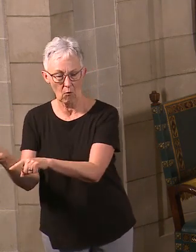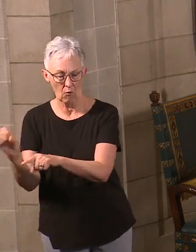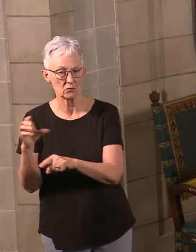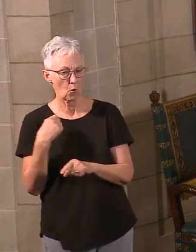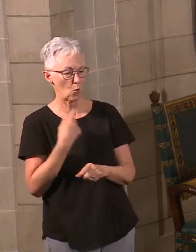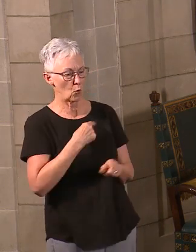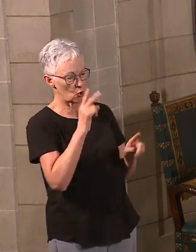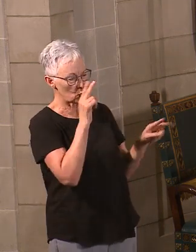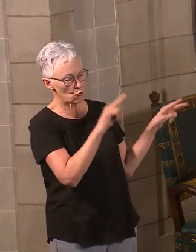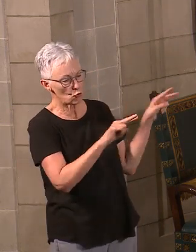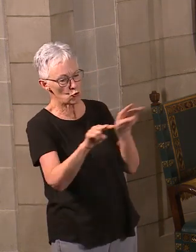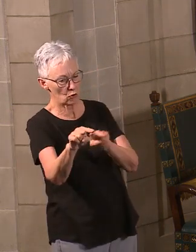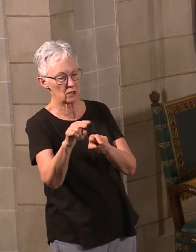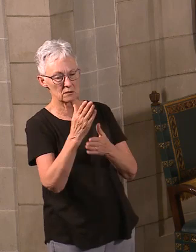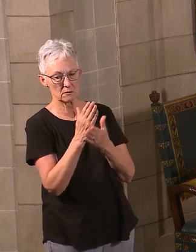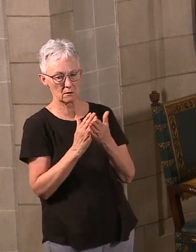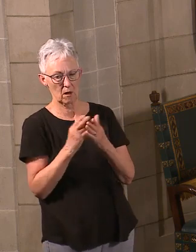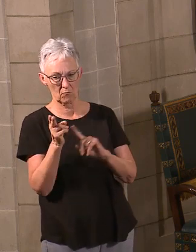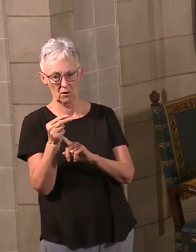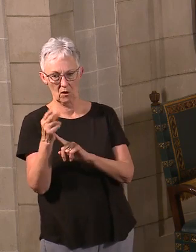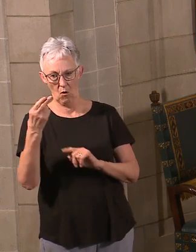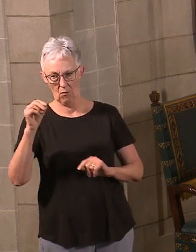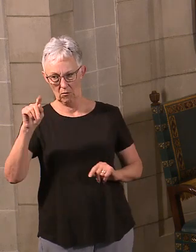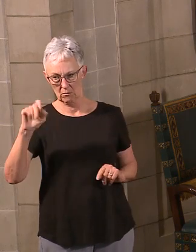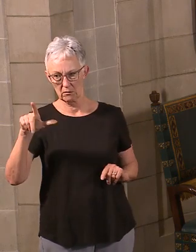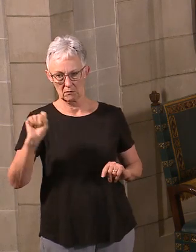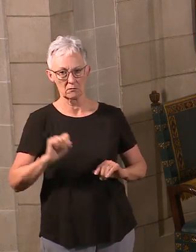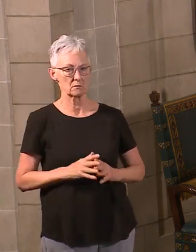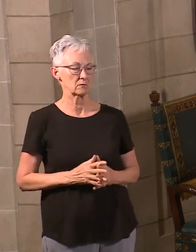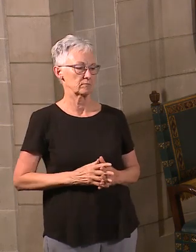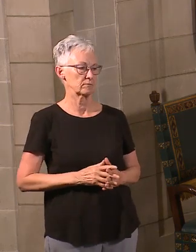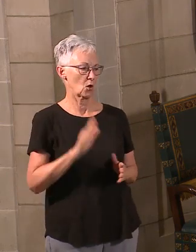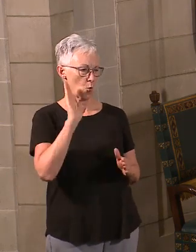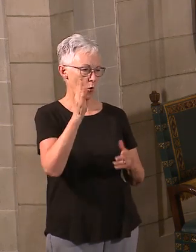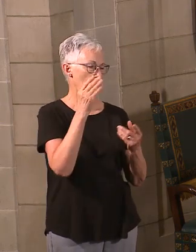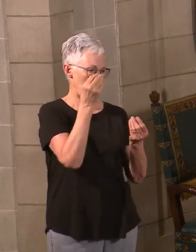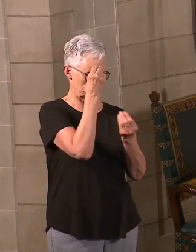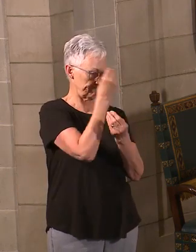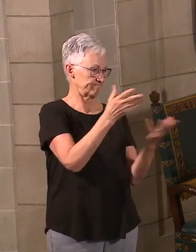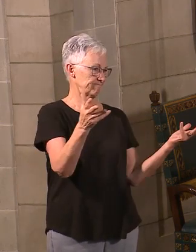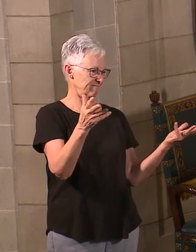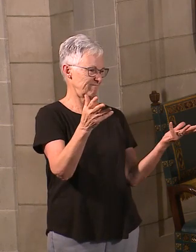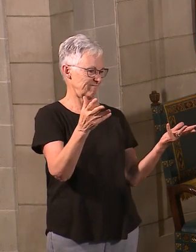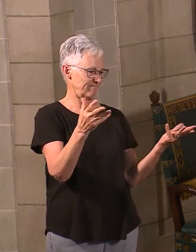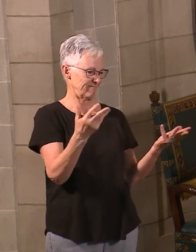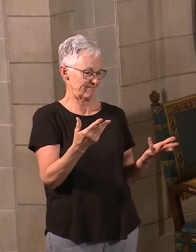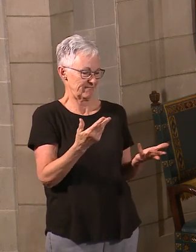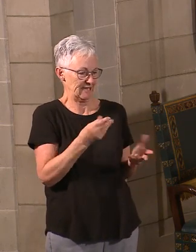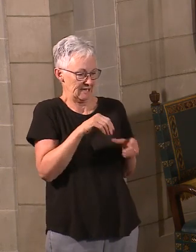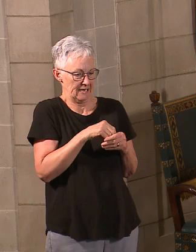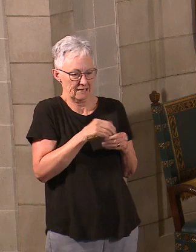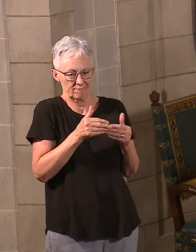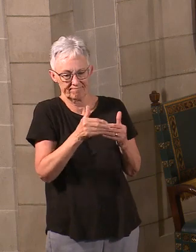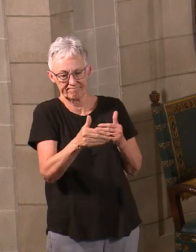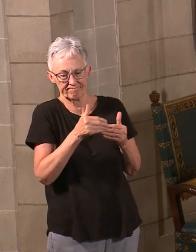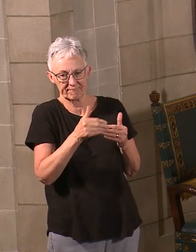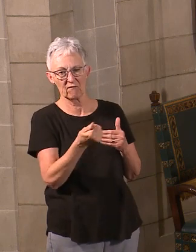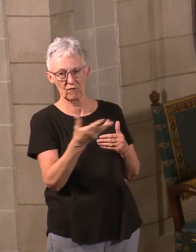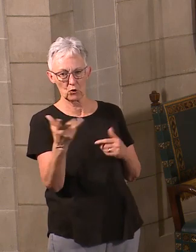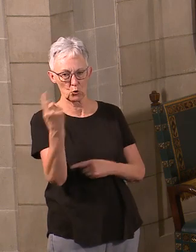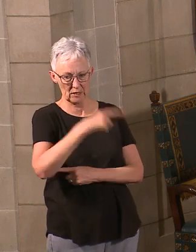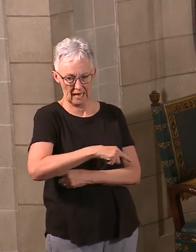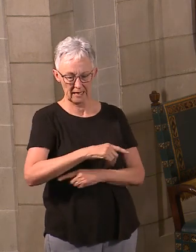again, that relates to the previous question, so just stay tuned. We'll have an announcement about that over the next several days.